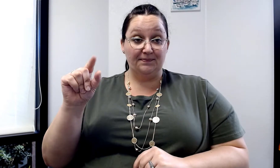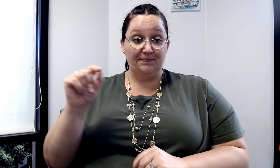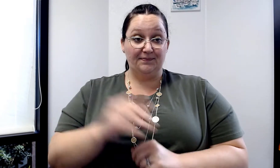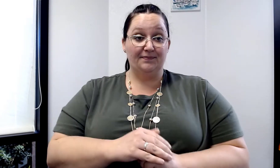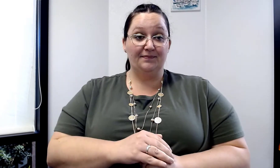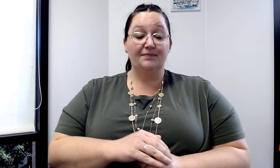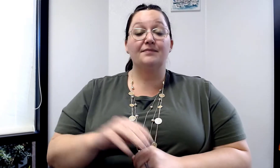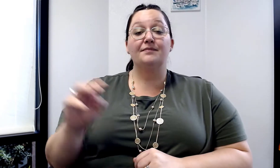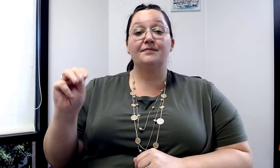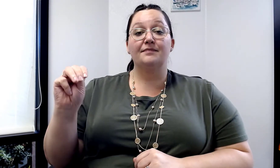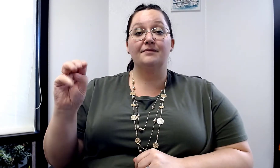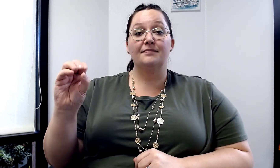Number 20,